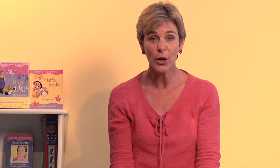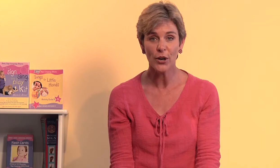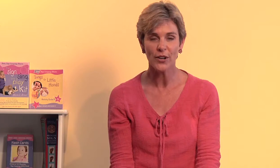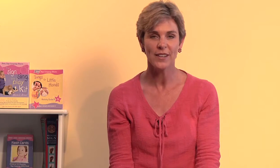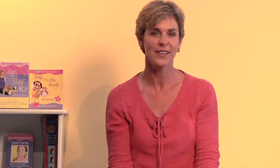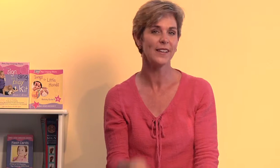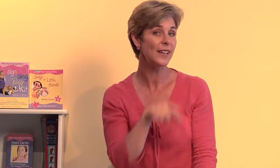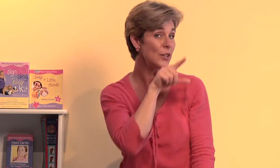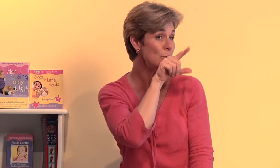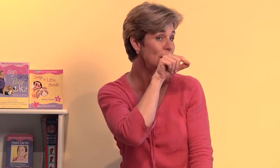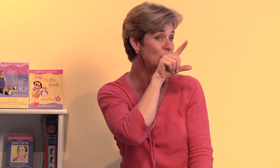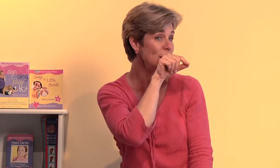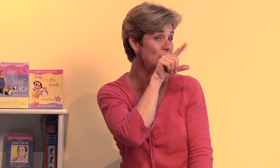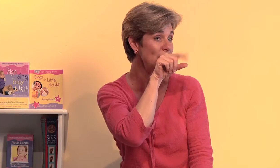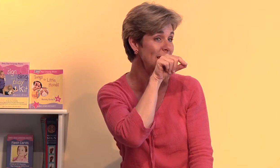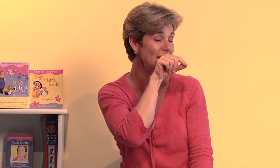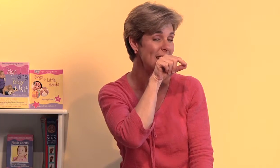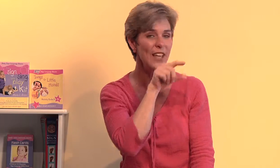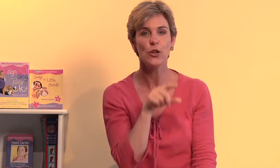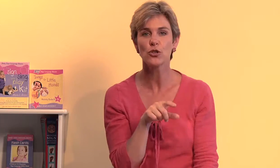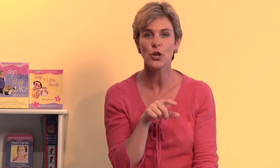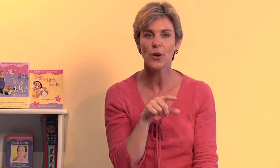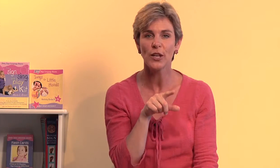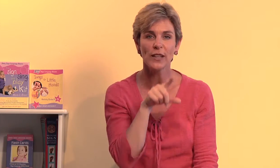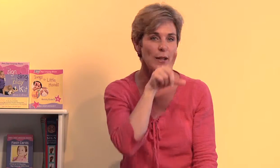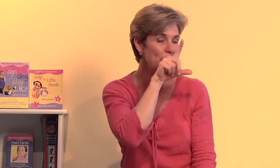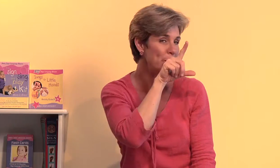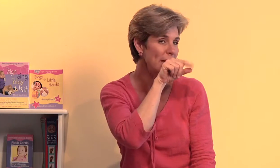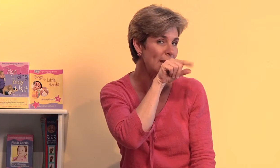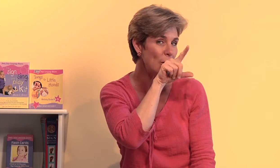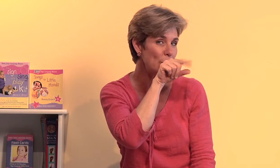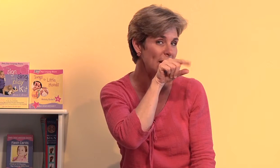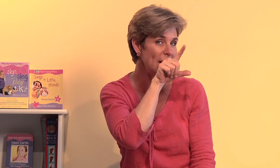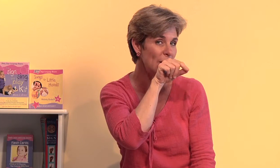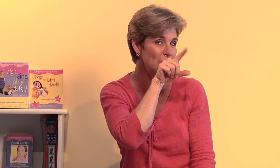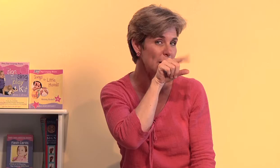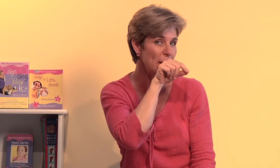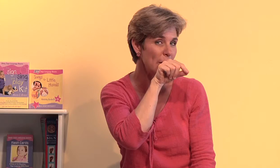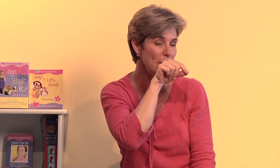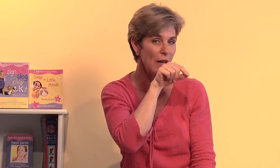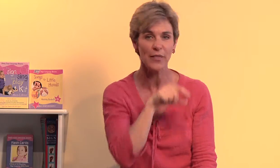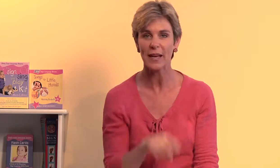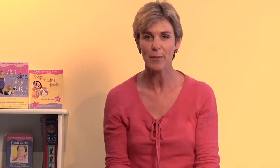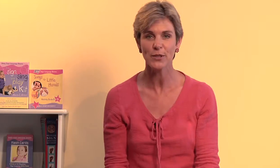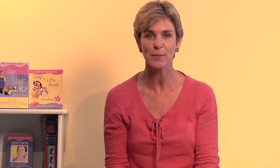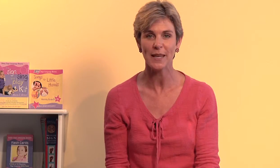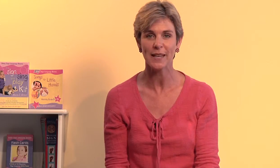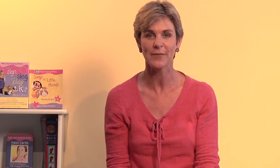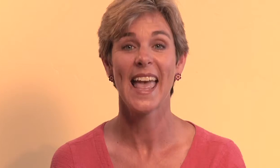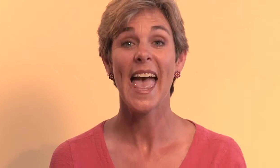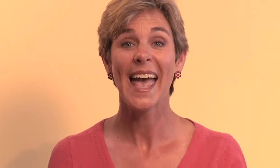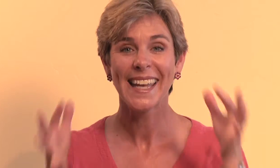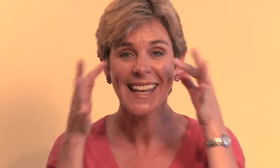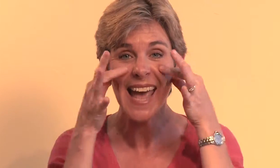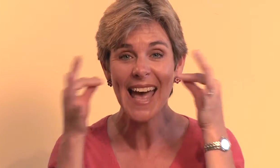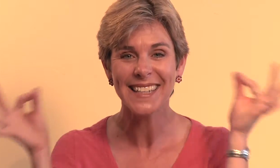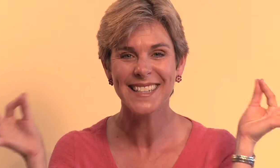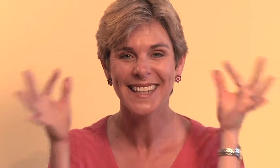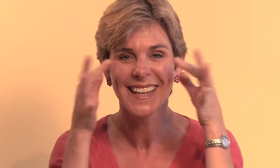Bird. Tweet, tweet, tweet. You're showing your little beak opening and closing by your mouth like a bird's beak. Cat.